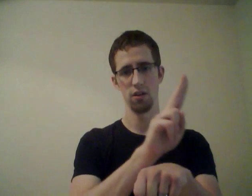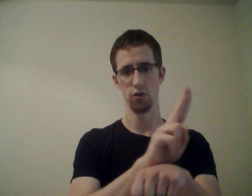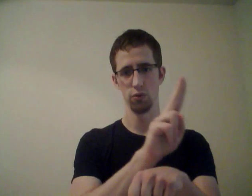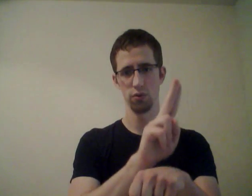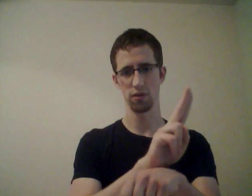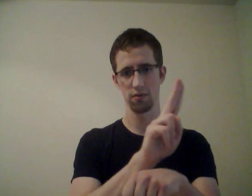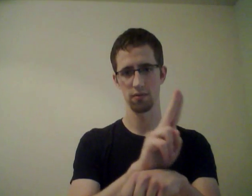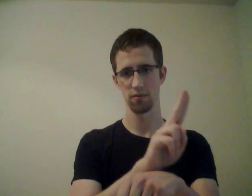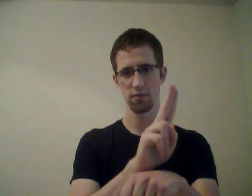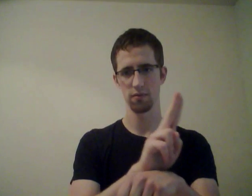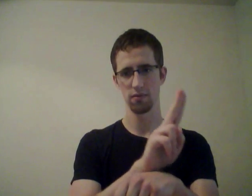Use.